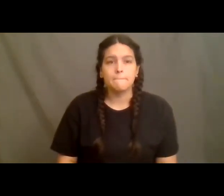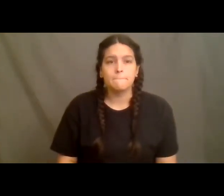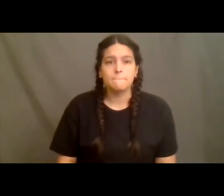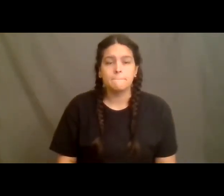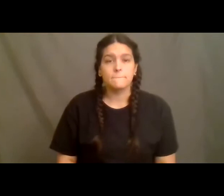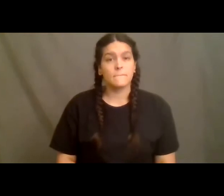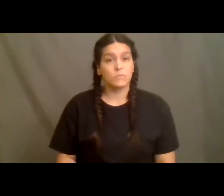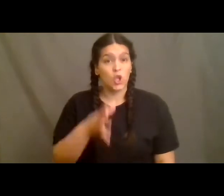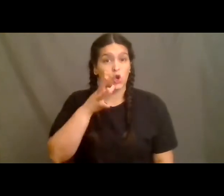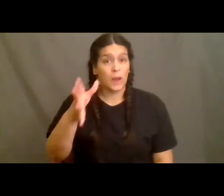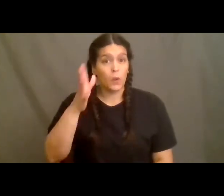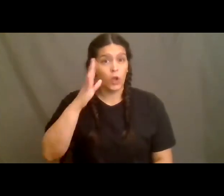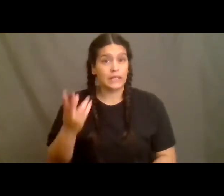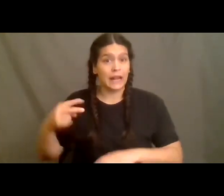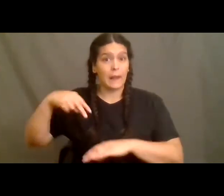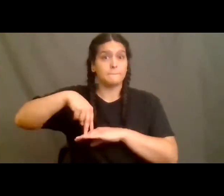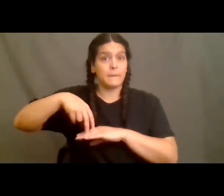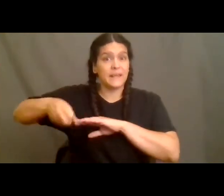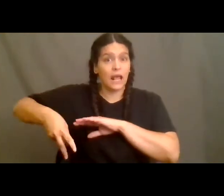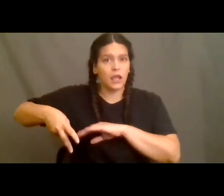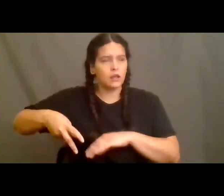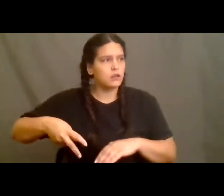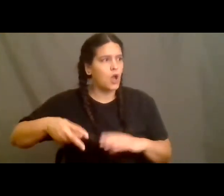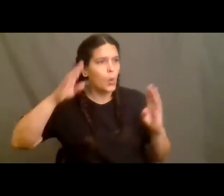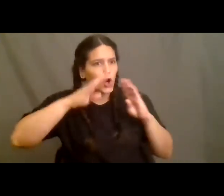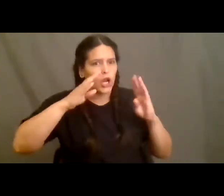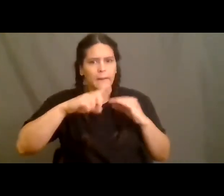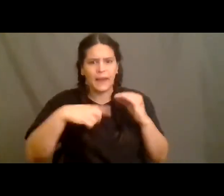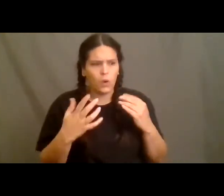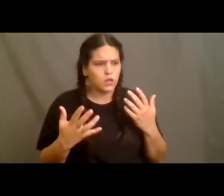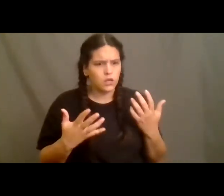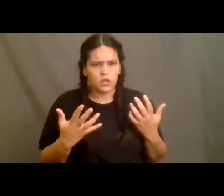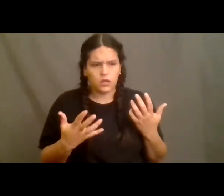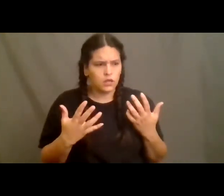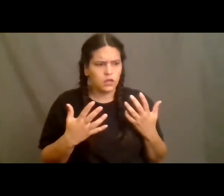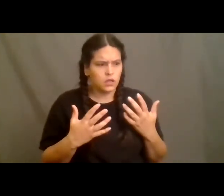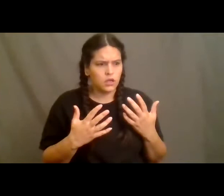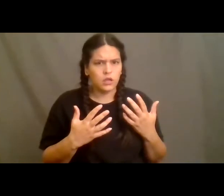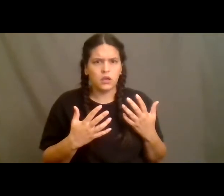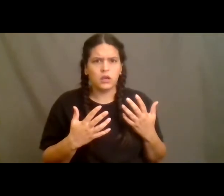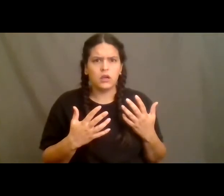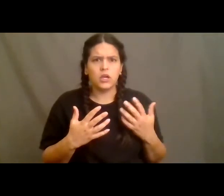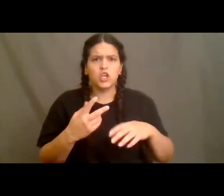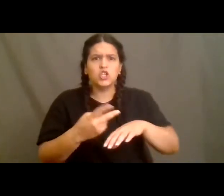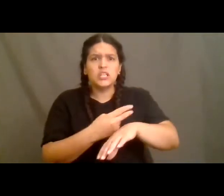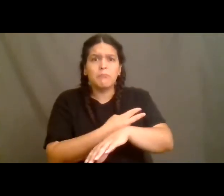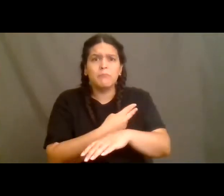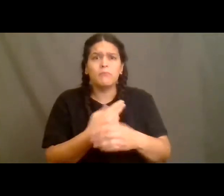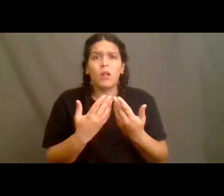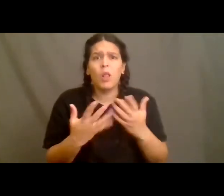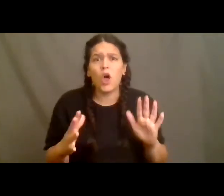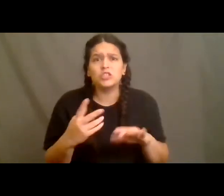my grandma would get up, you know, midnight, and she would worry about her, you know, her lost sheep or her lost